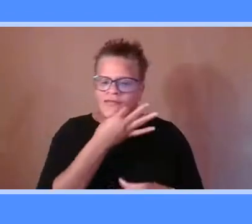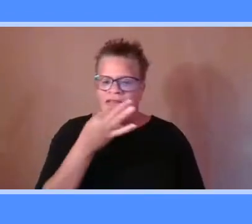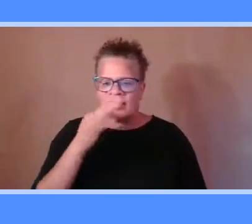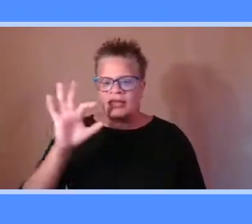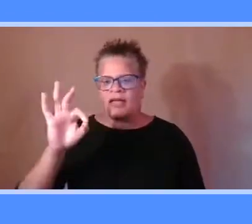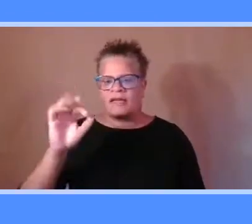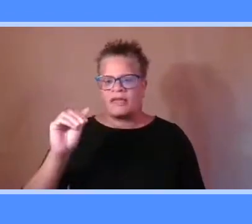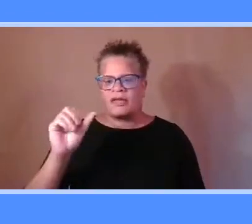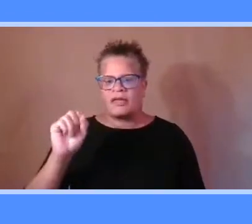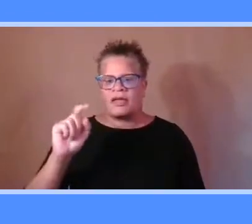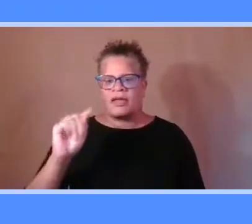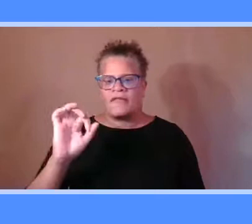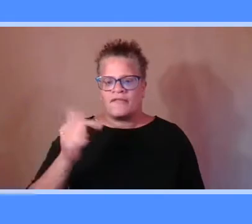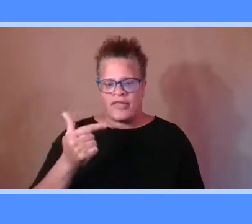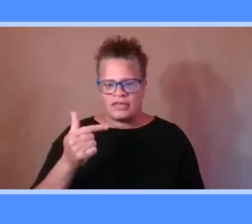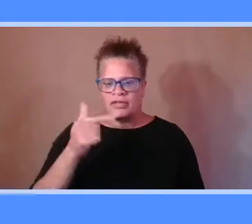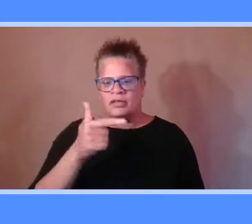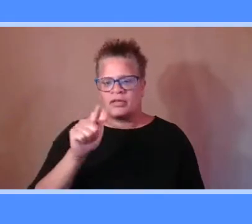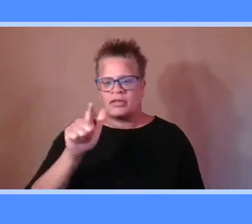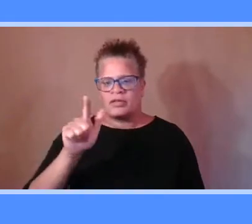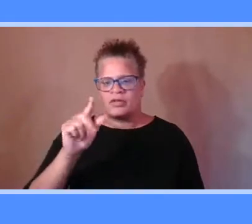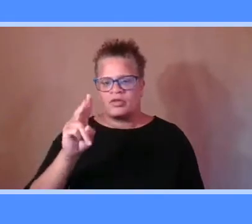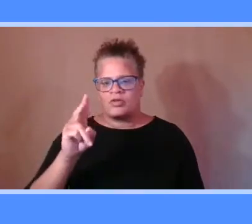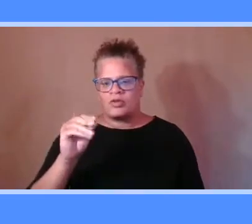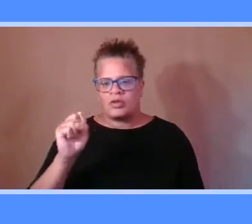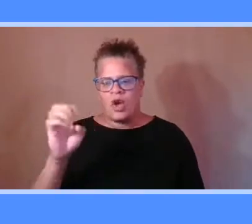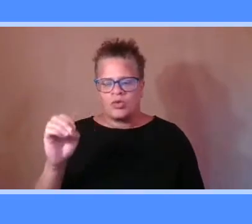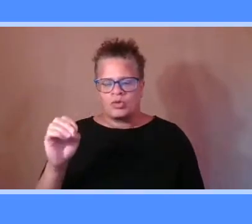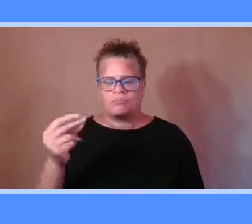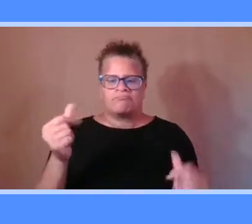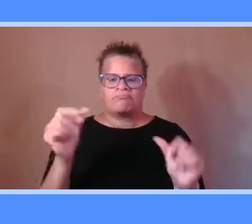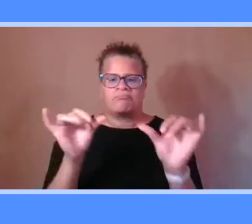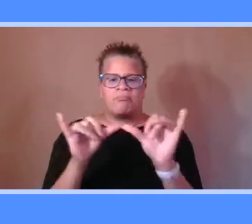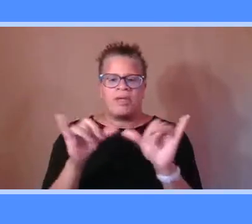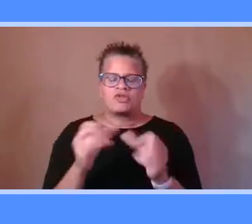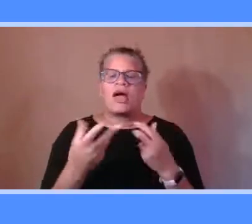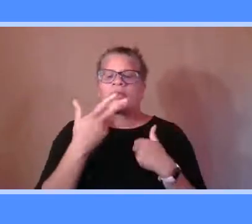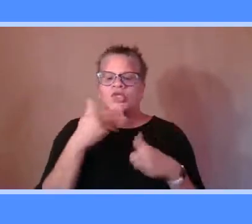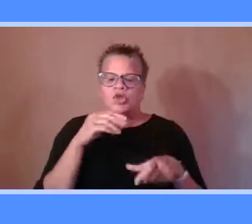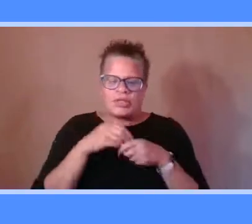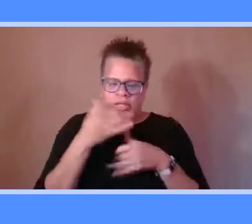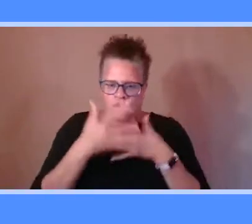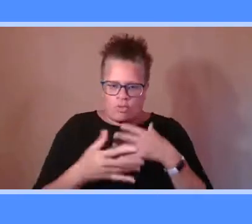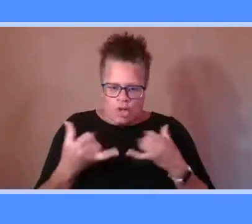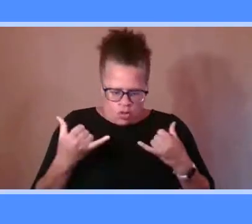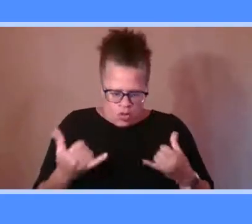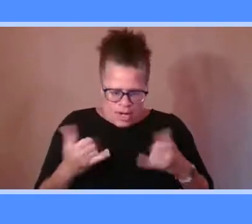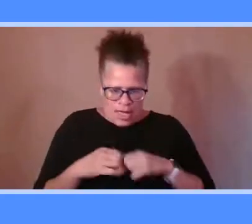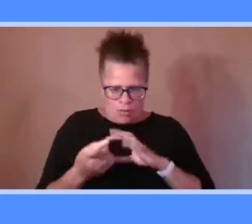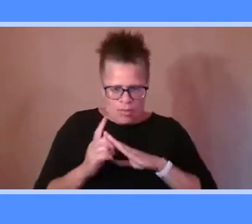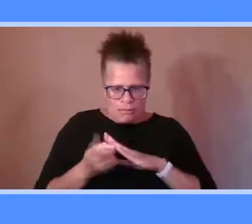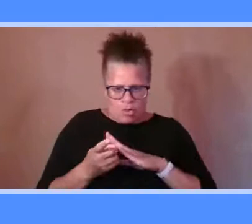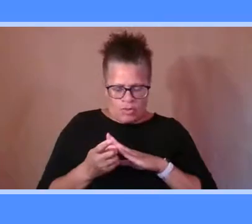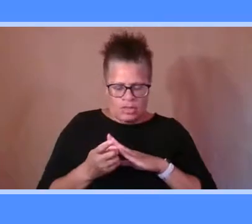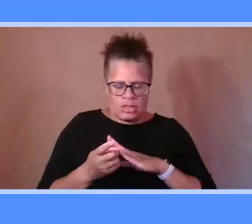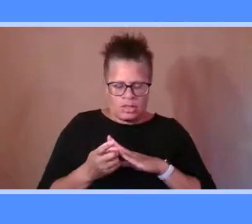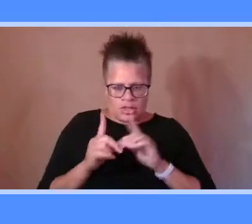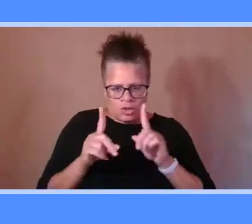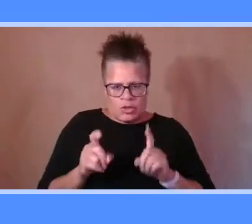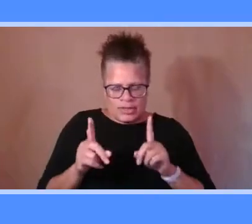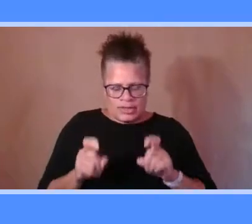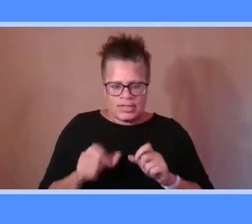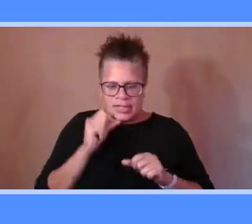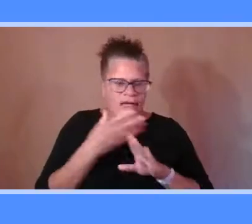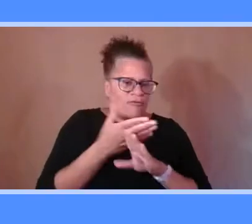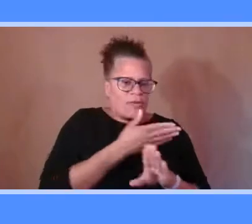glucose, and it's a instant measure. So it's a measure of how much sugar is in your bloodstream at that exact time, not for